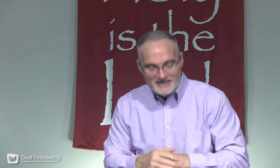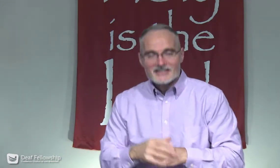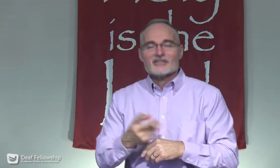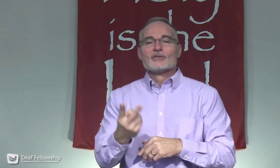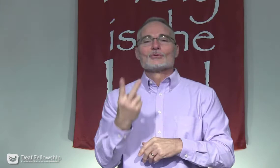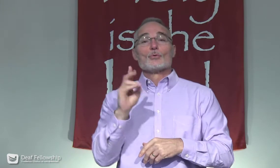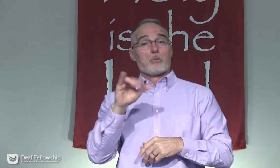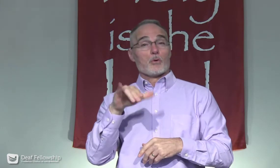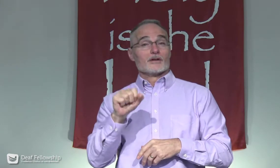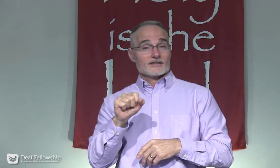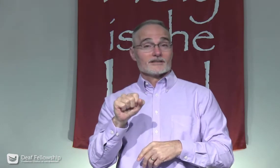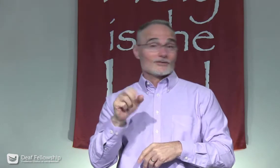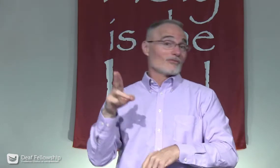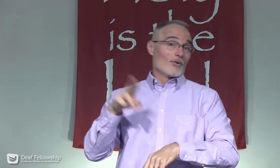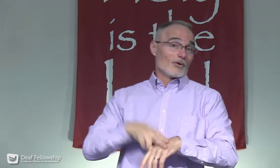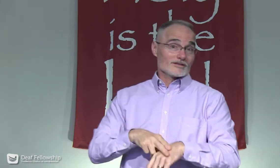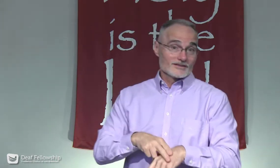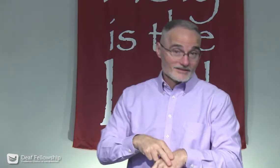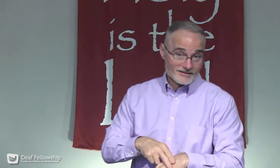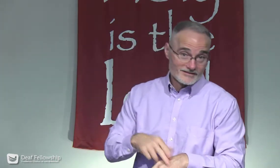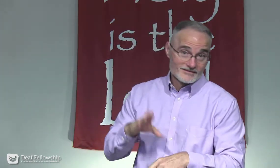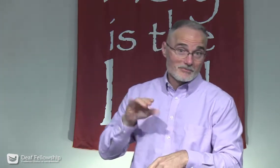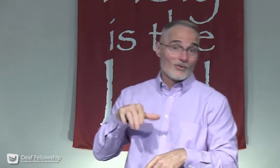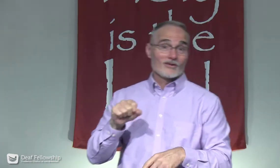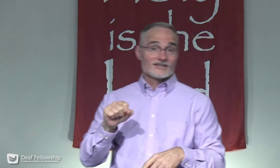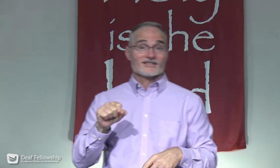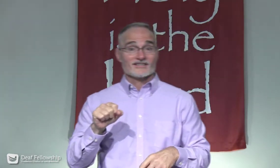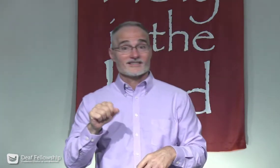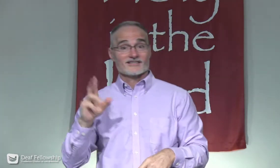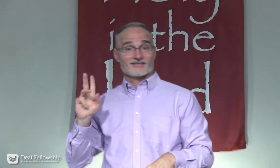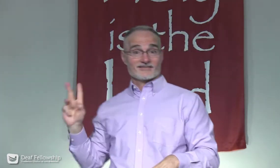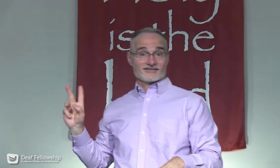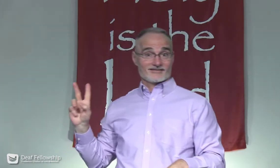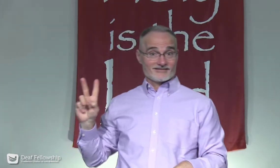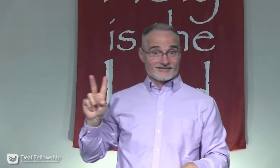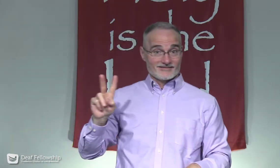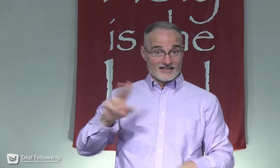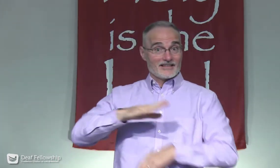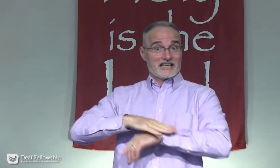She made a plate for each of the children, and two boys